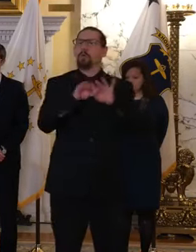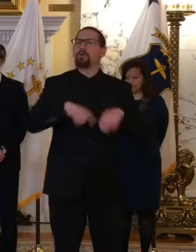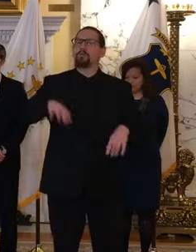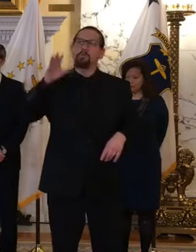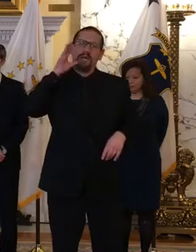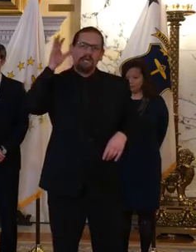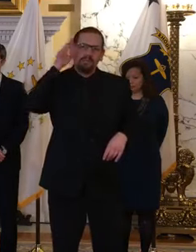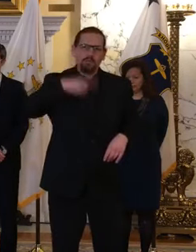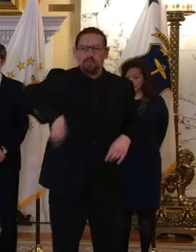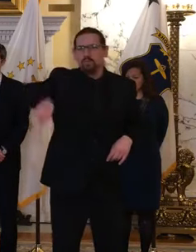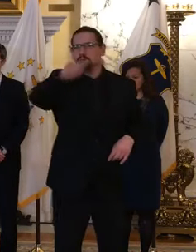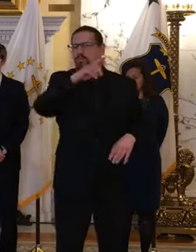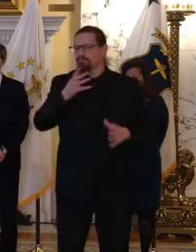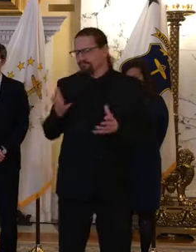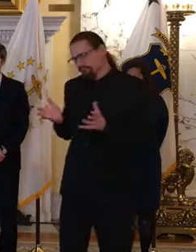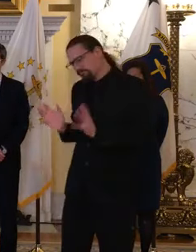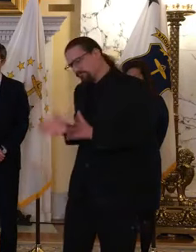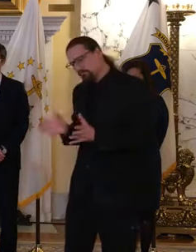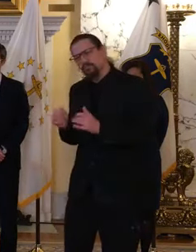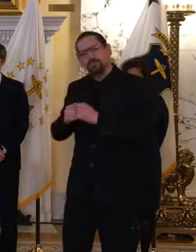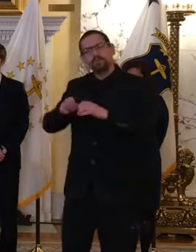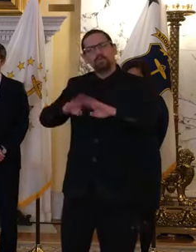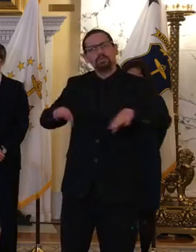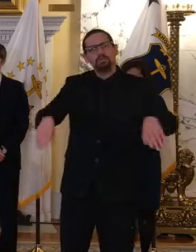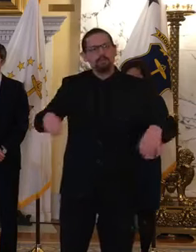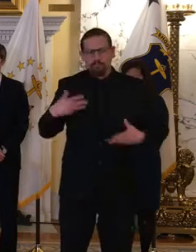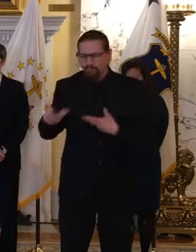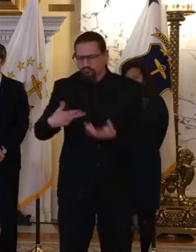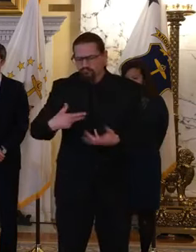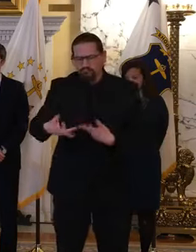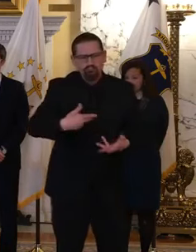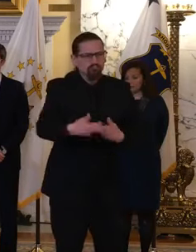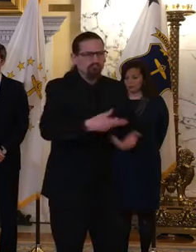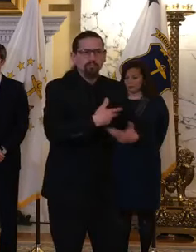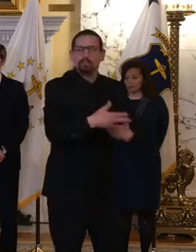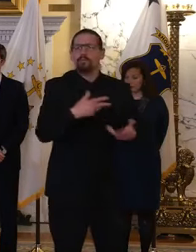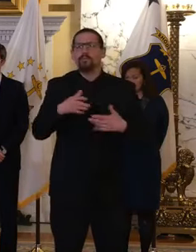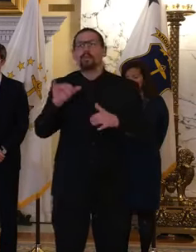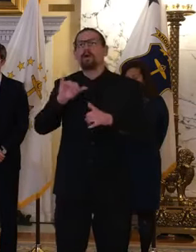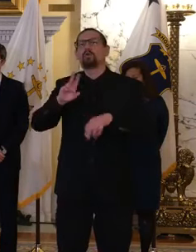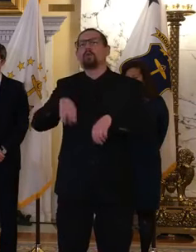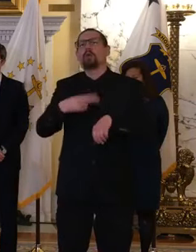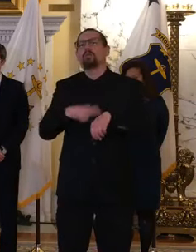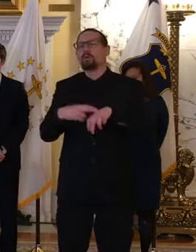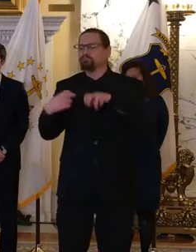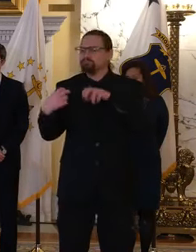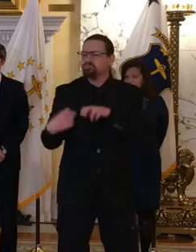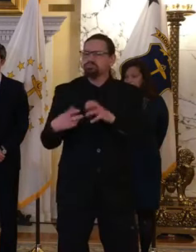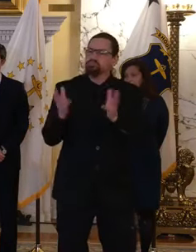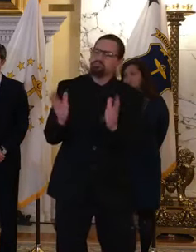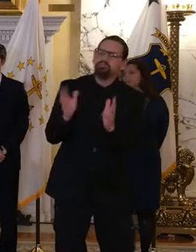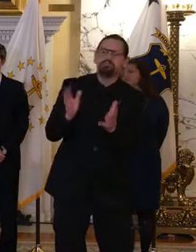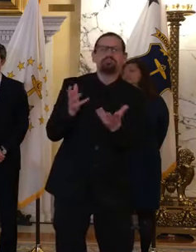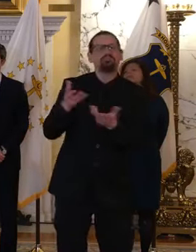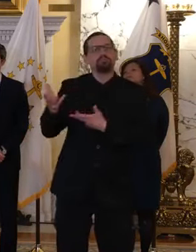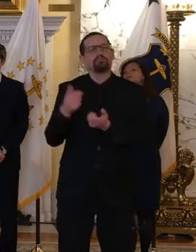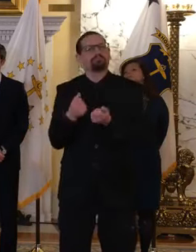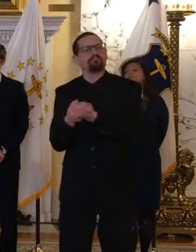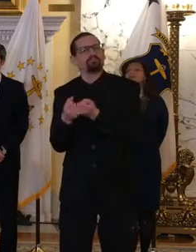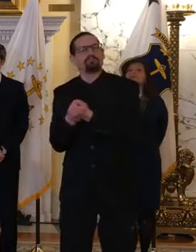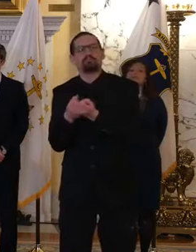completely normal that we're all feeling this way. But also, I'm going to be having a special press conference